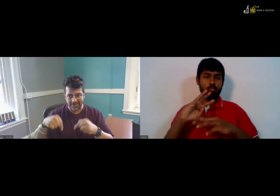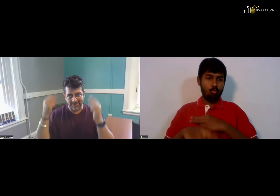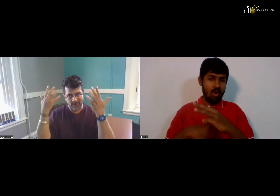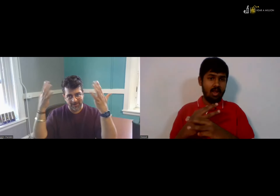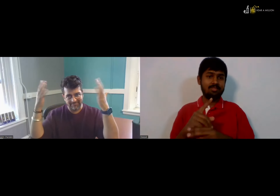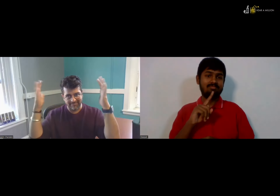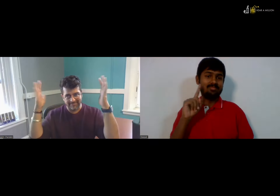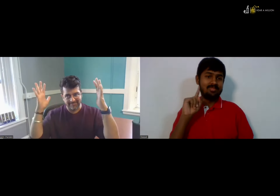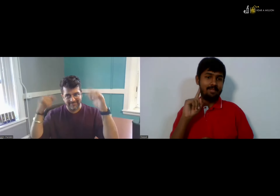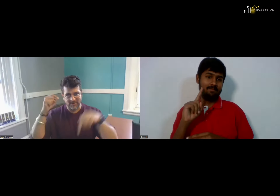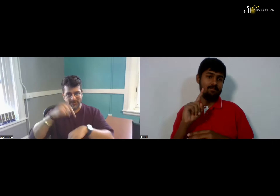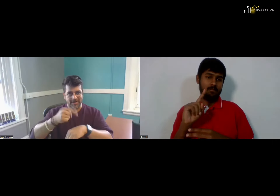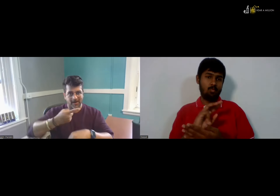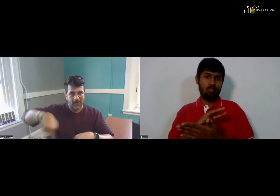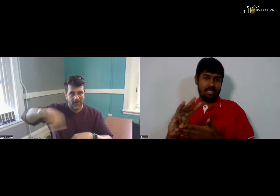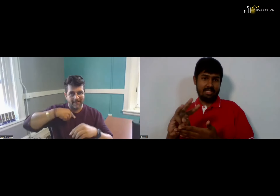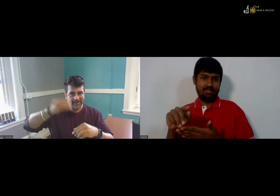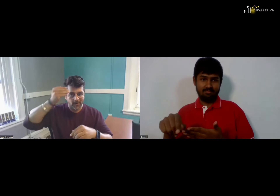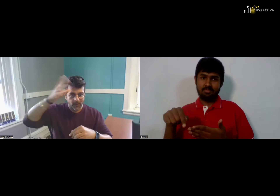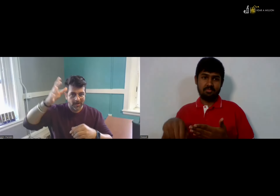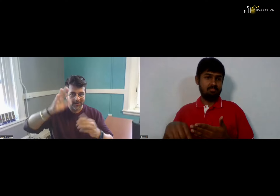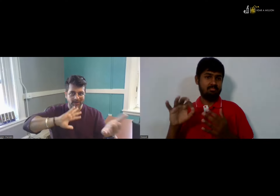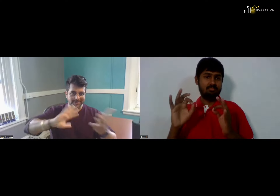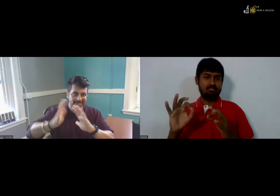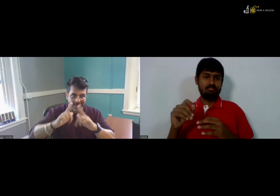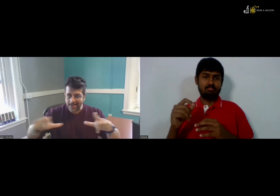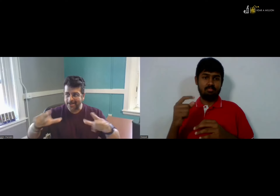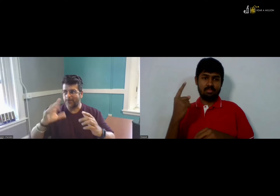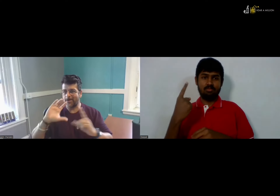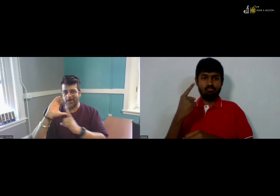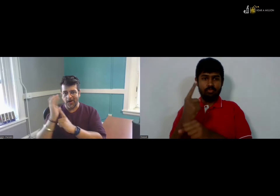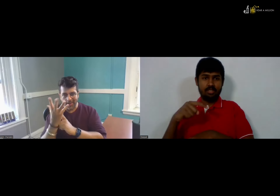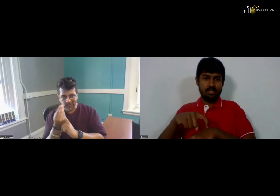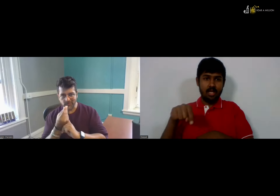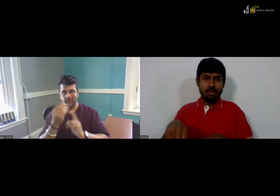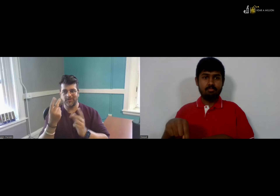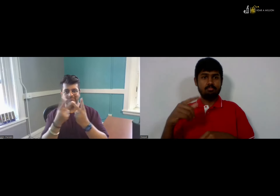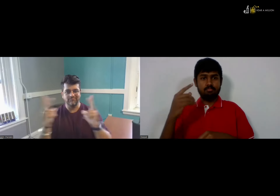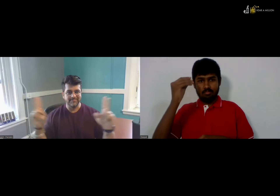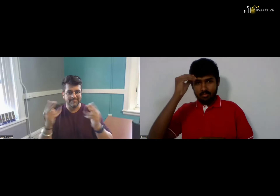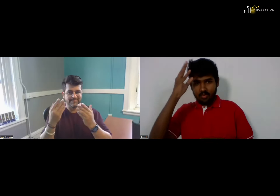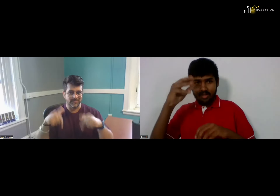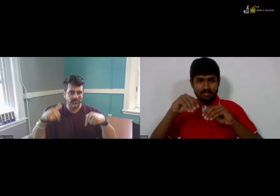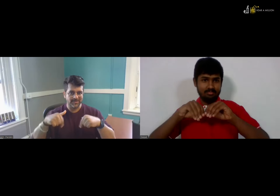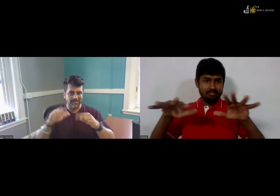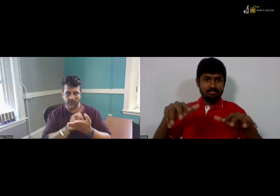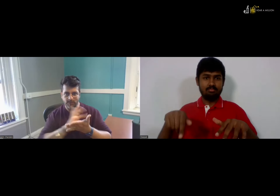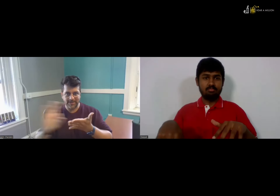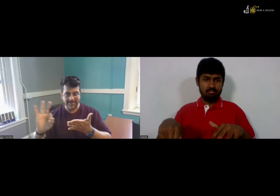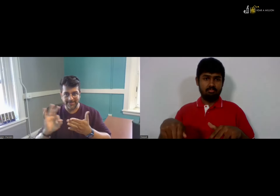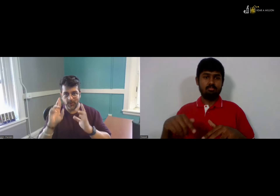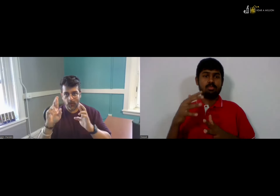Week of the Deaf, waving hands. So today we are spreading across the about the